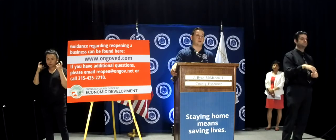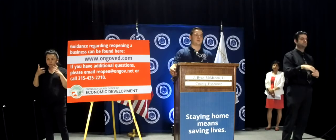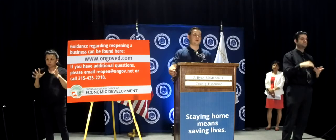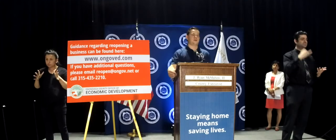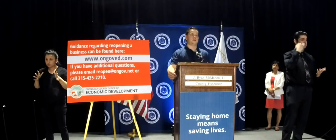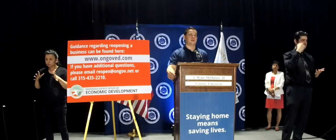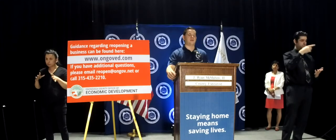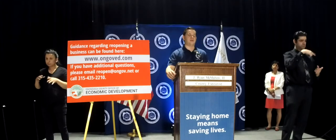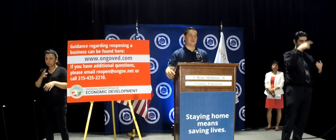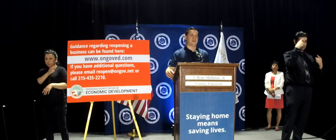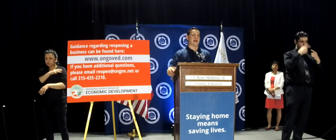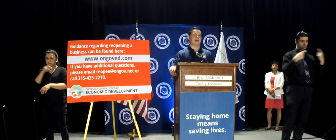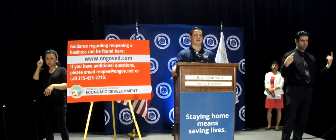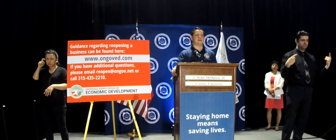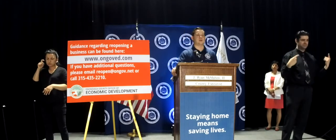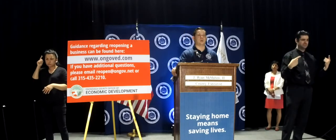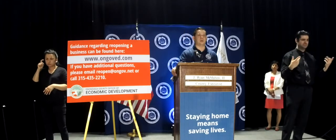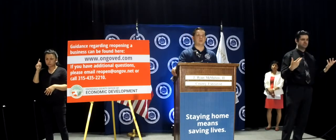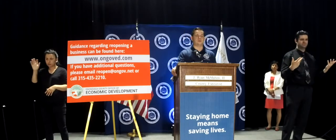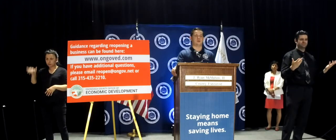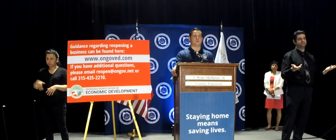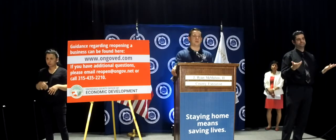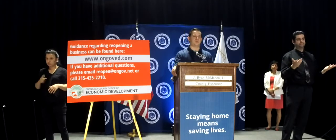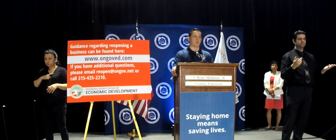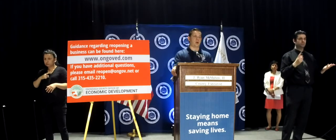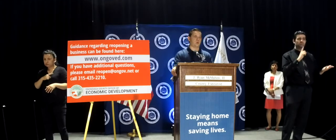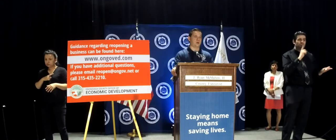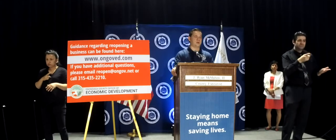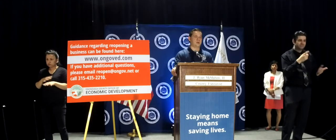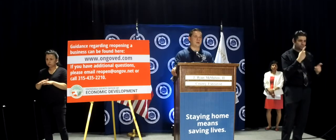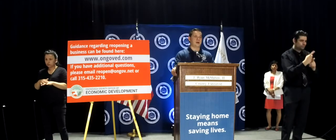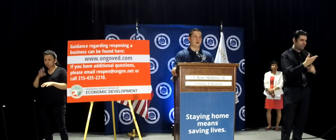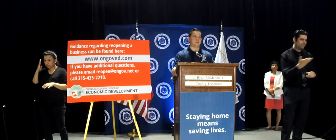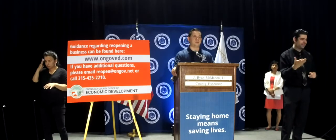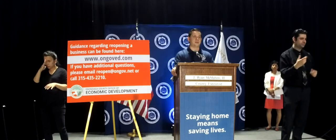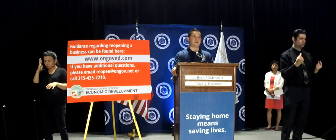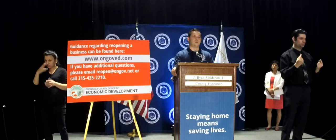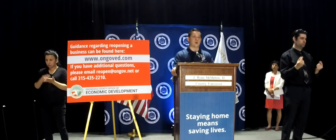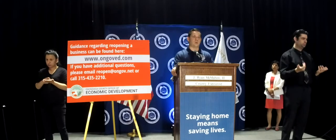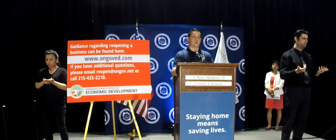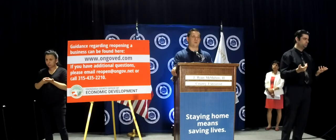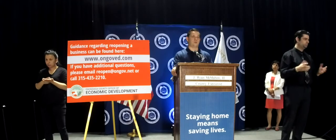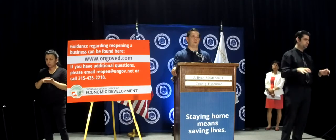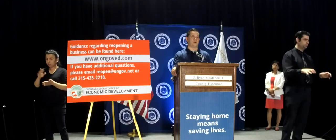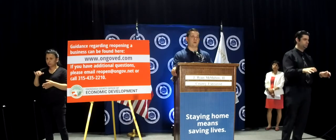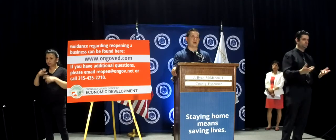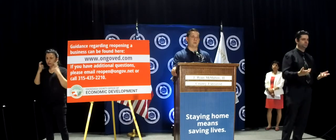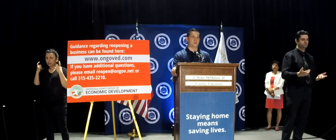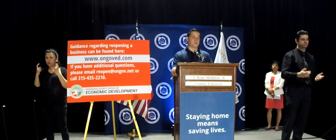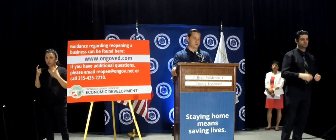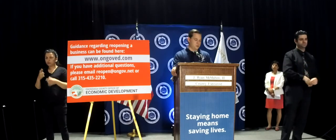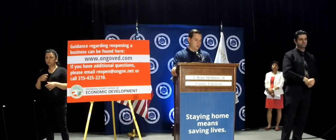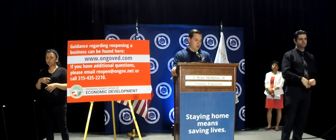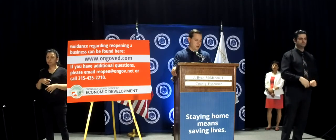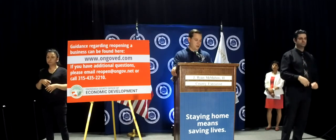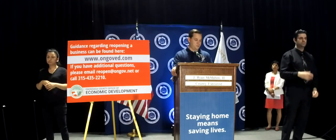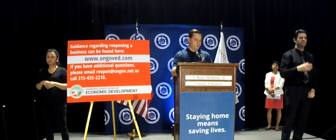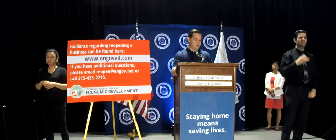it because there's a level of anxiety. So even if you don't believe in wearing one, please wear one for your